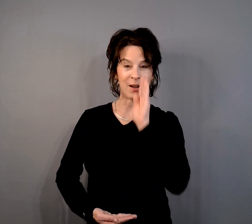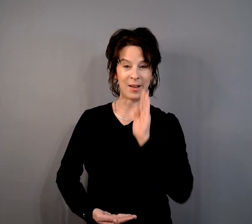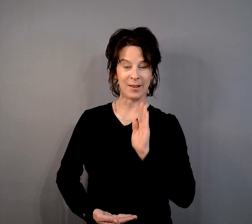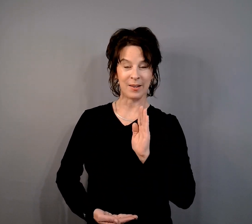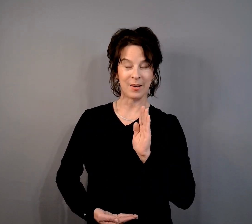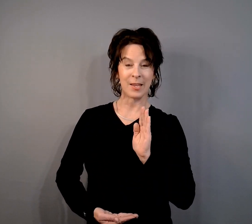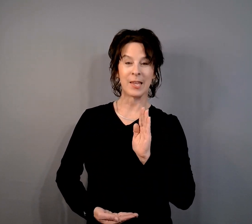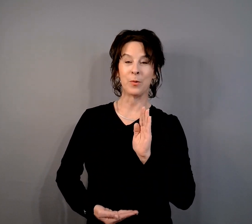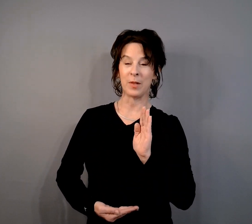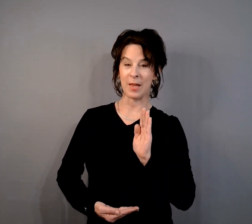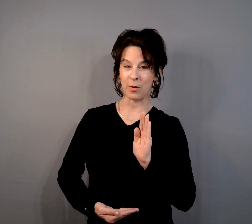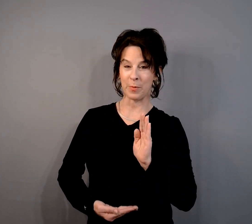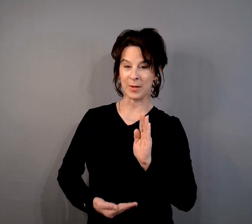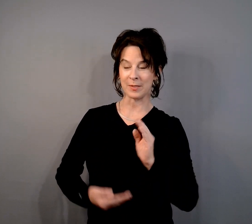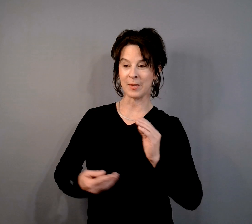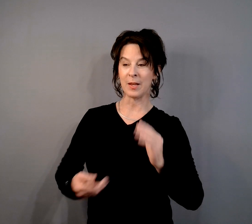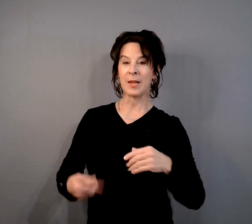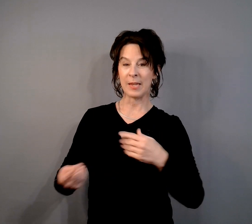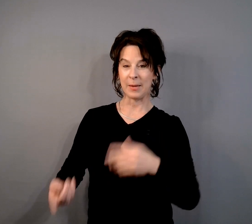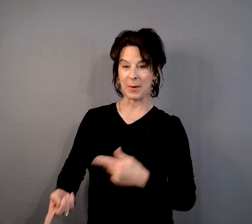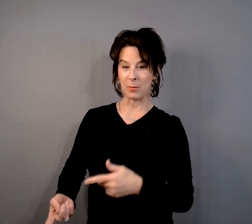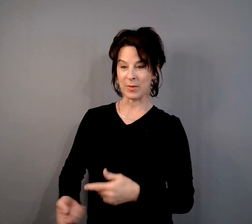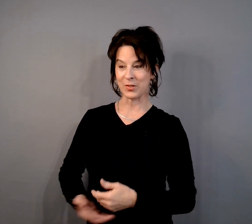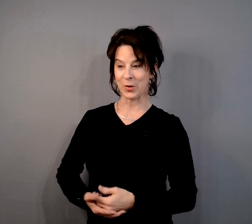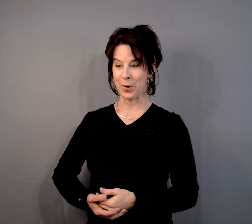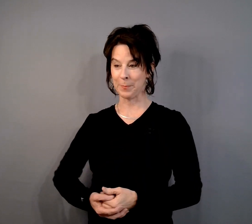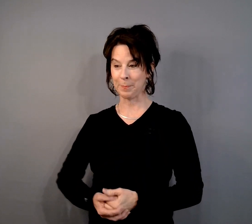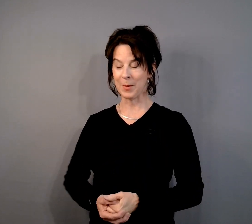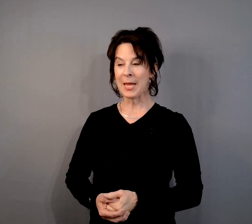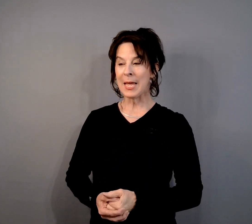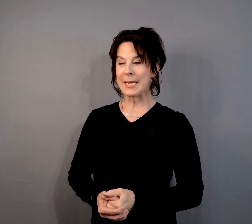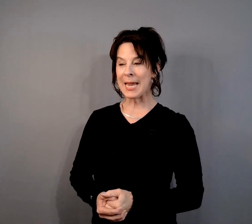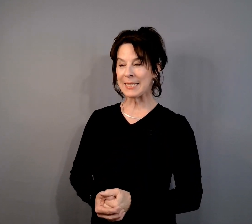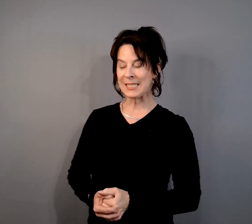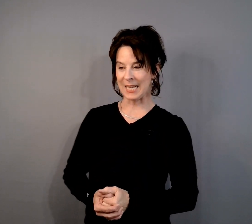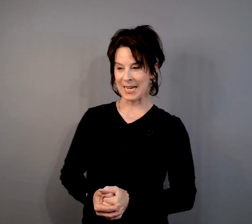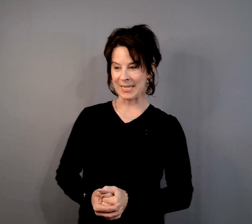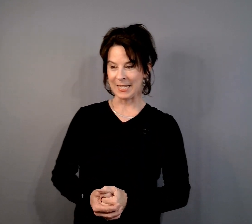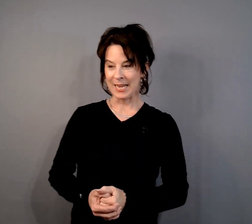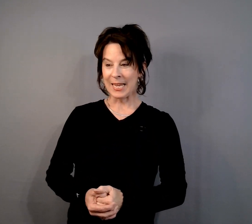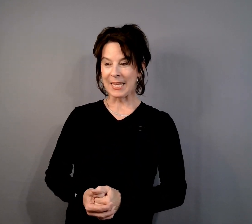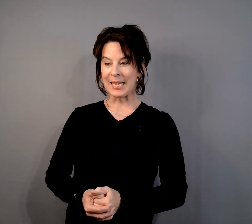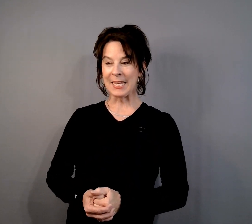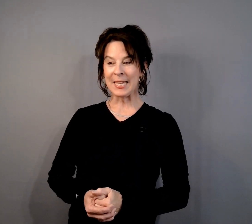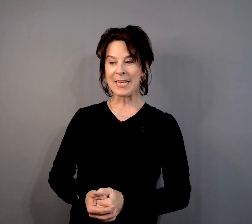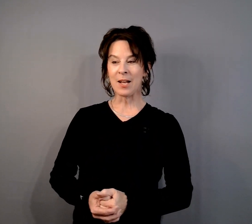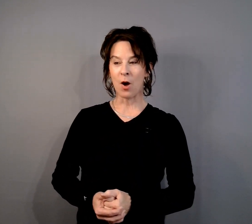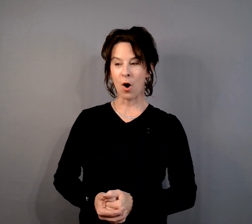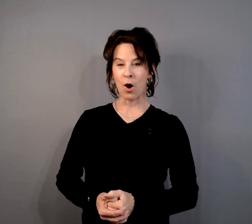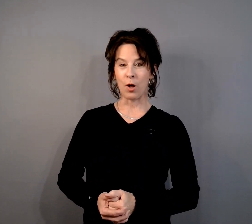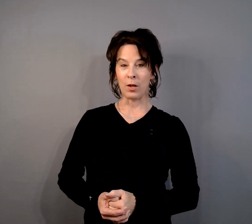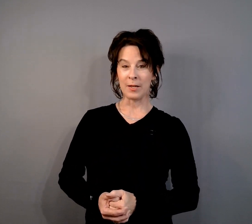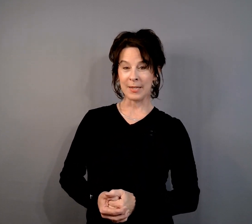God. It will help us keep up with the song. Next line, in all